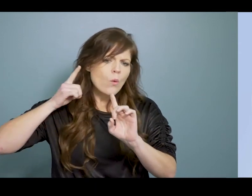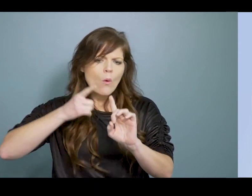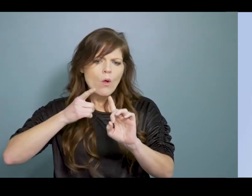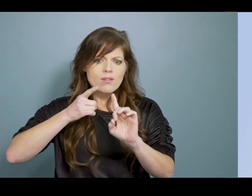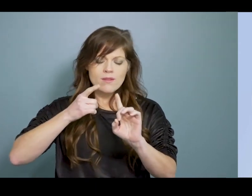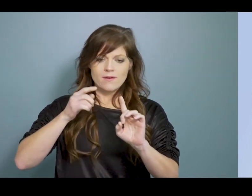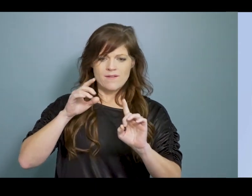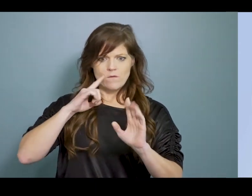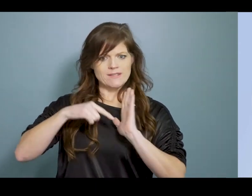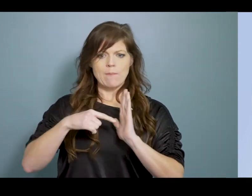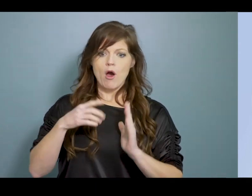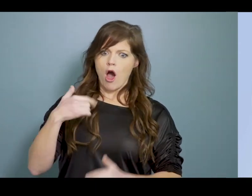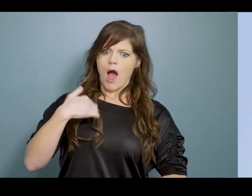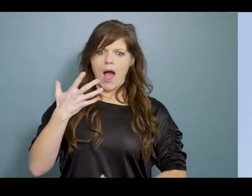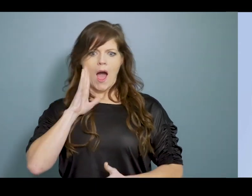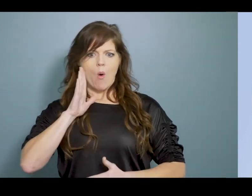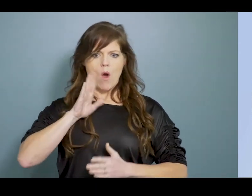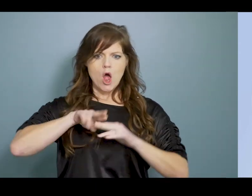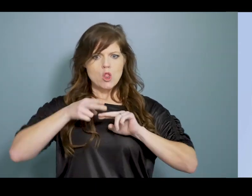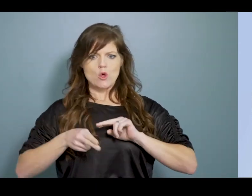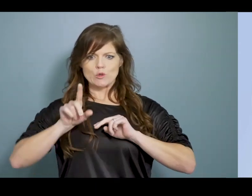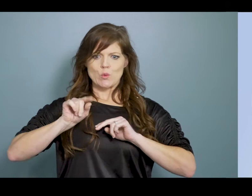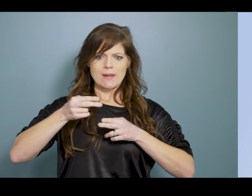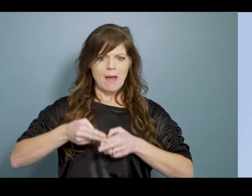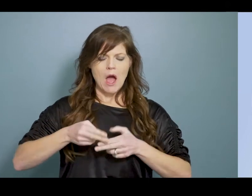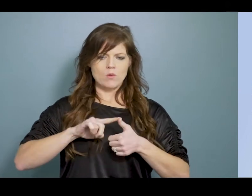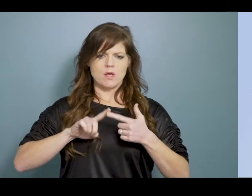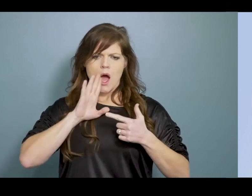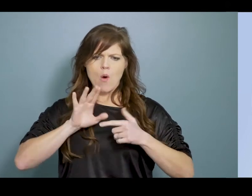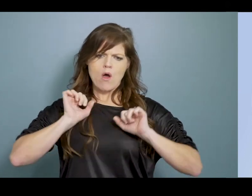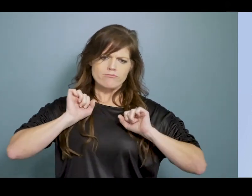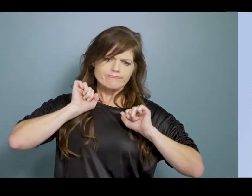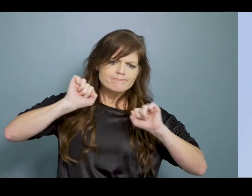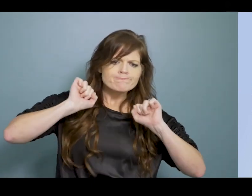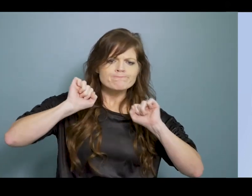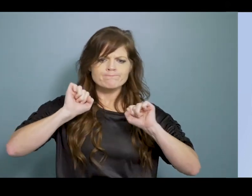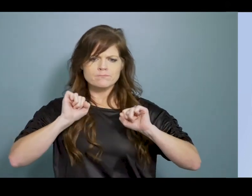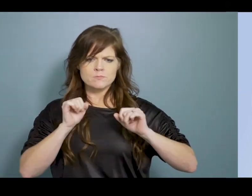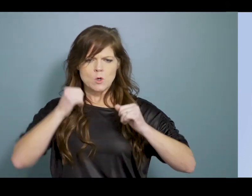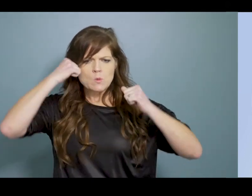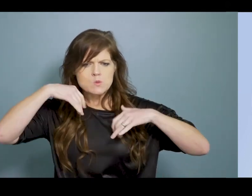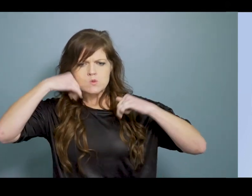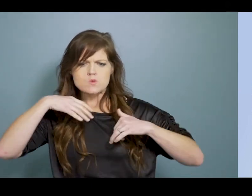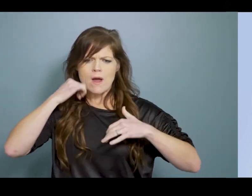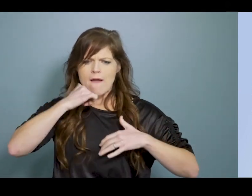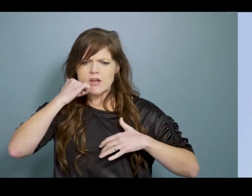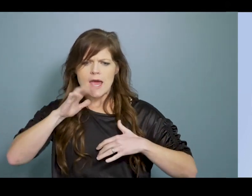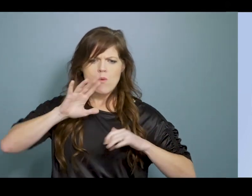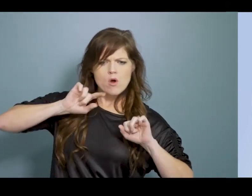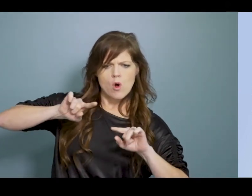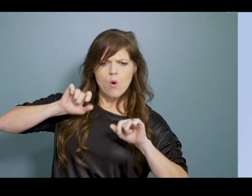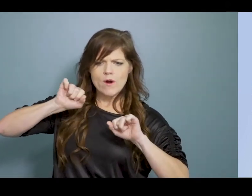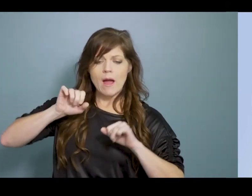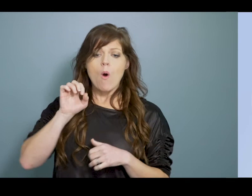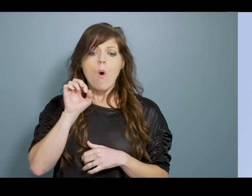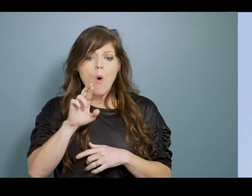going to lose 20 pounds, or I'm going to exercise every day, or I'm going to stop eating fast food. And